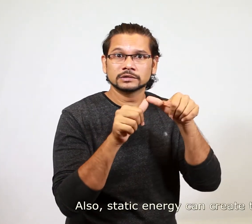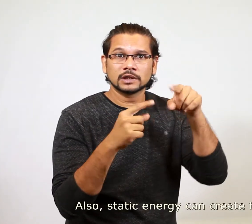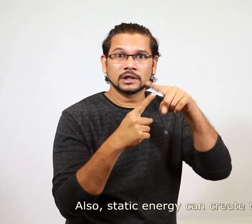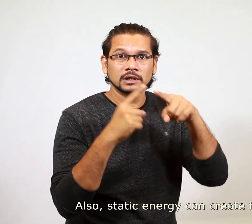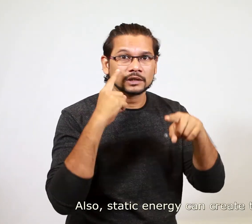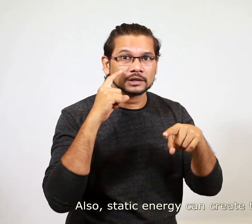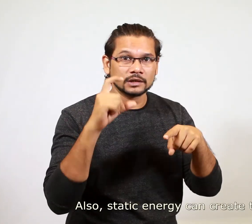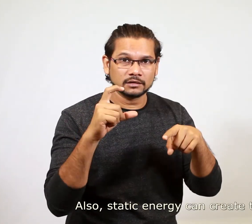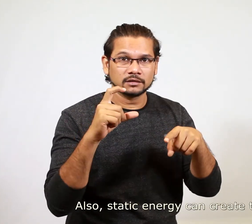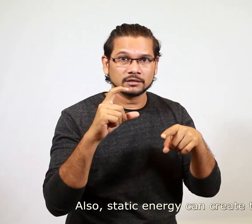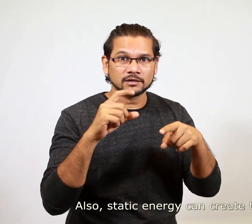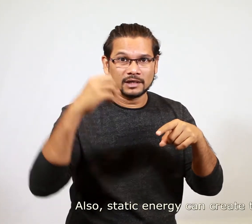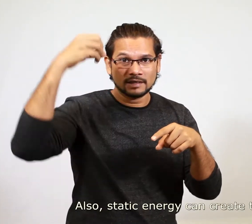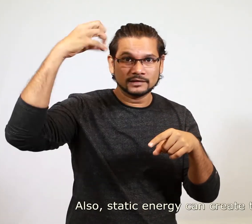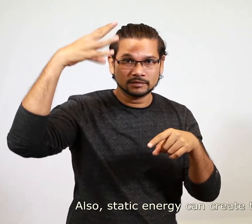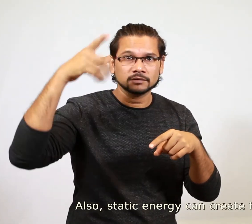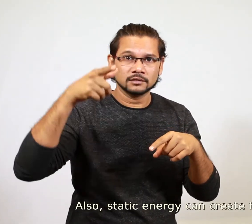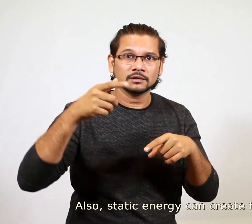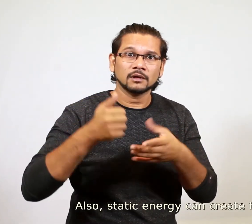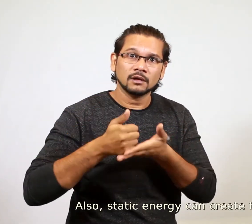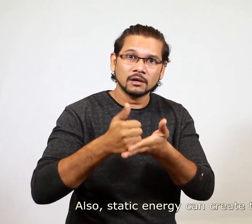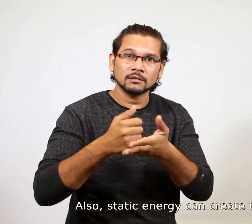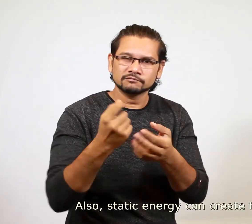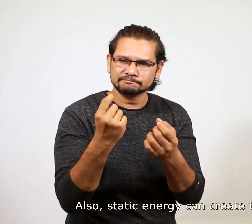Also, static energy can create tiny sparks.